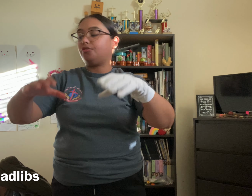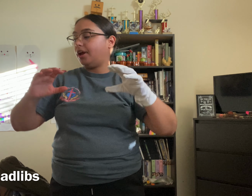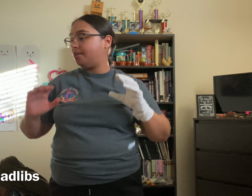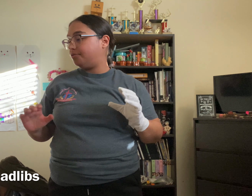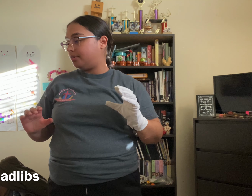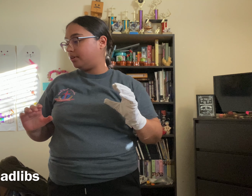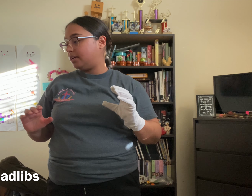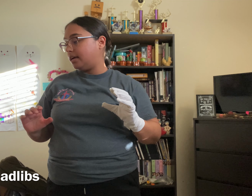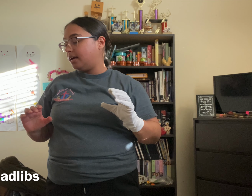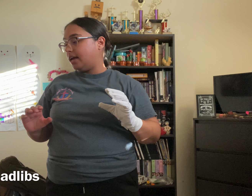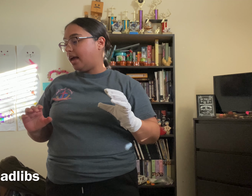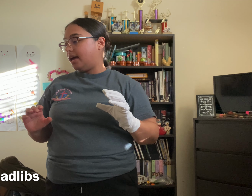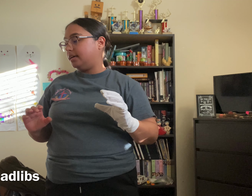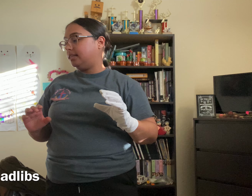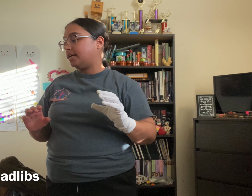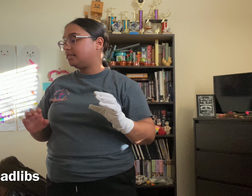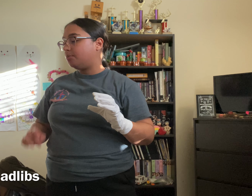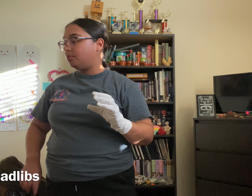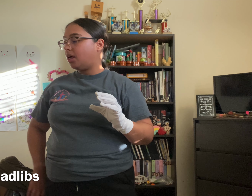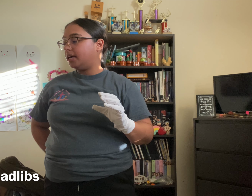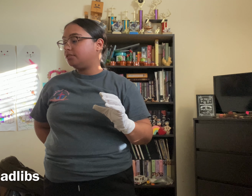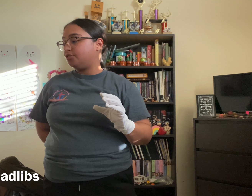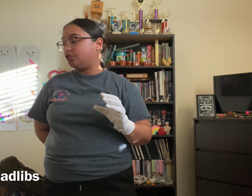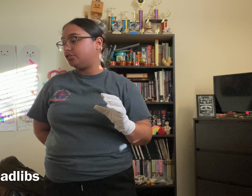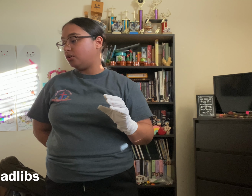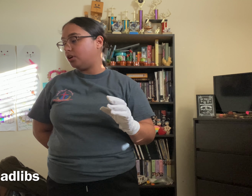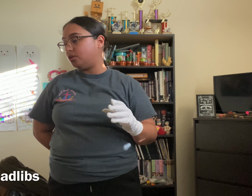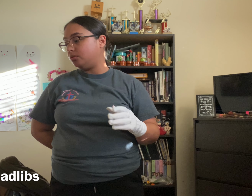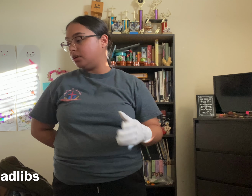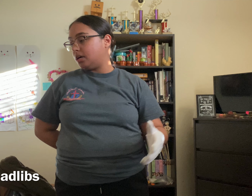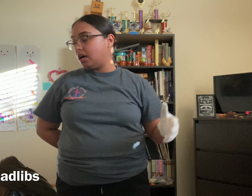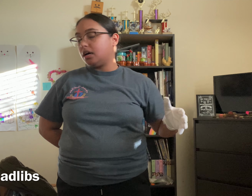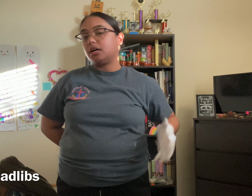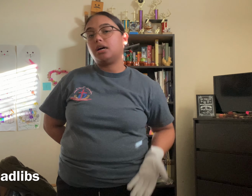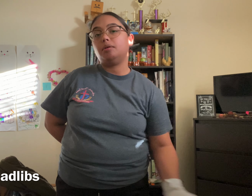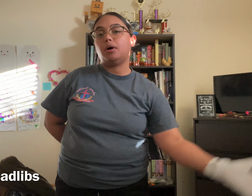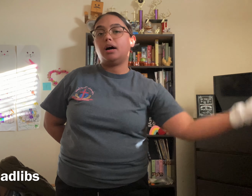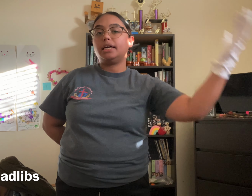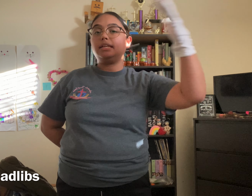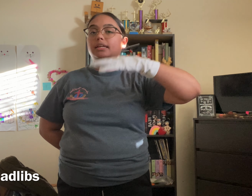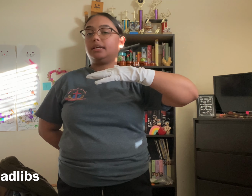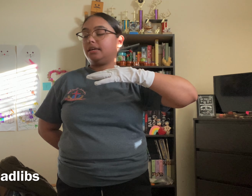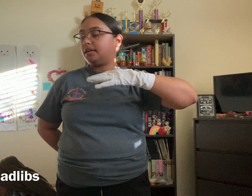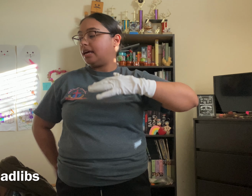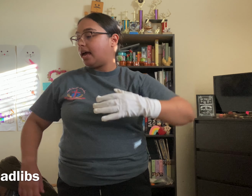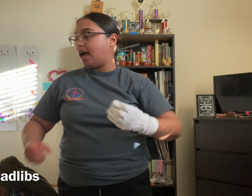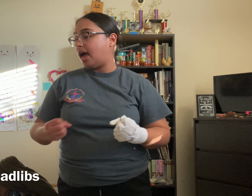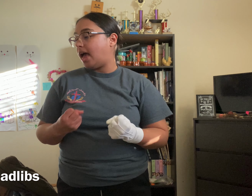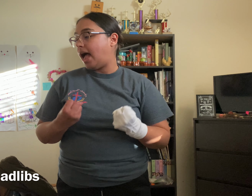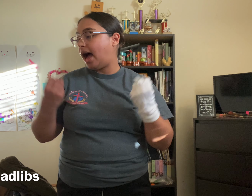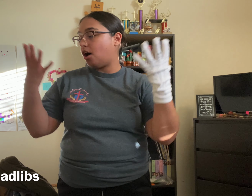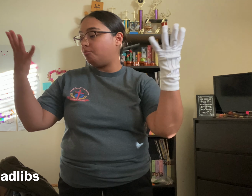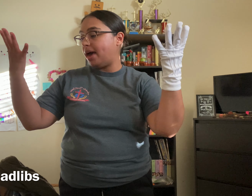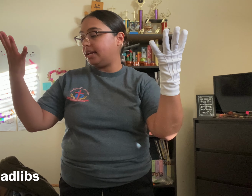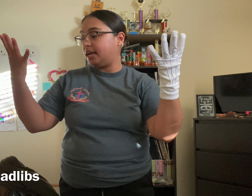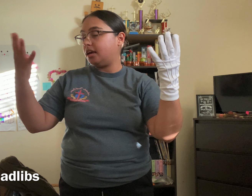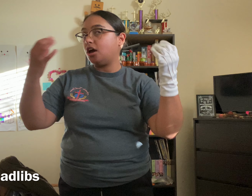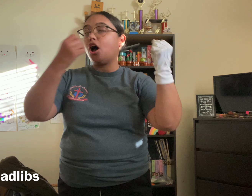grave. And last couple lines for the solo. Come on. How many